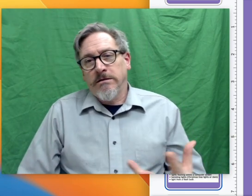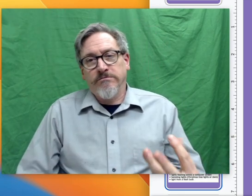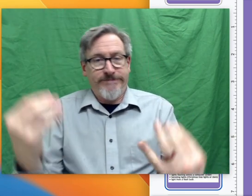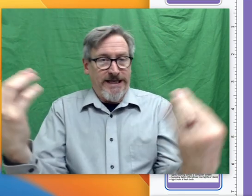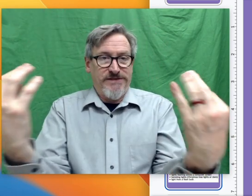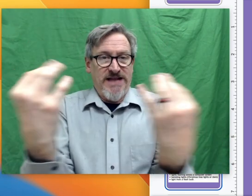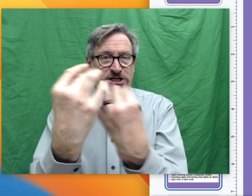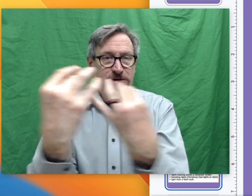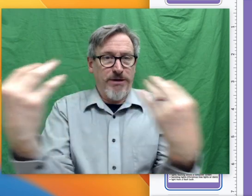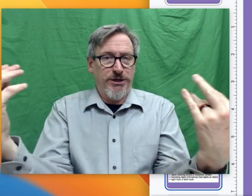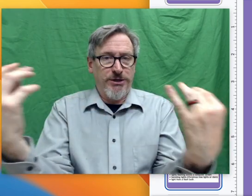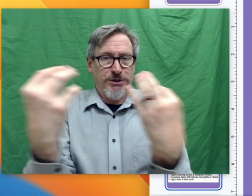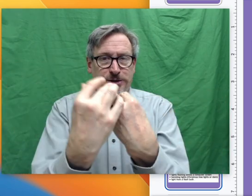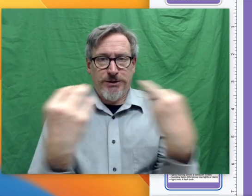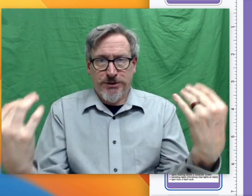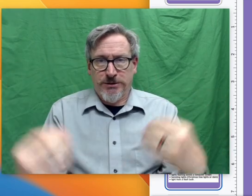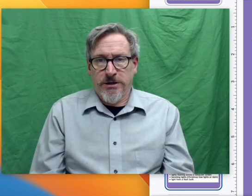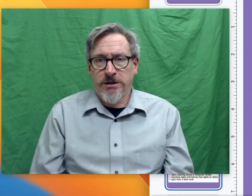like flashing,